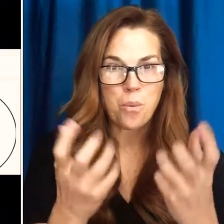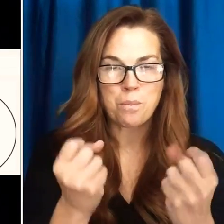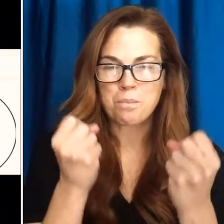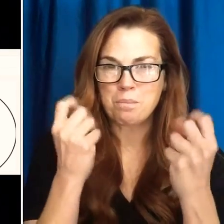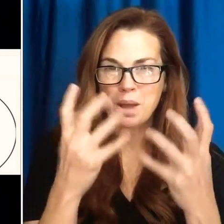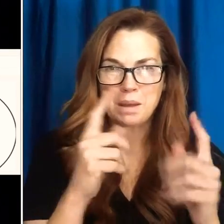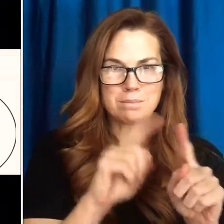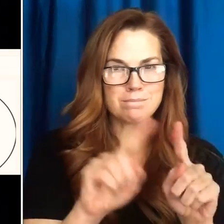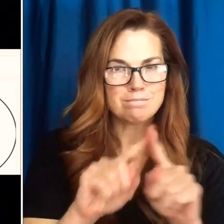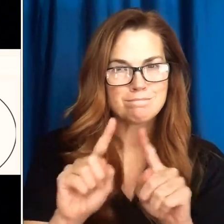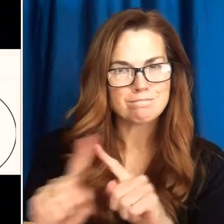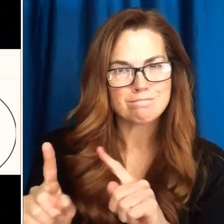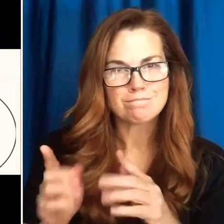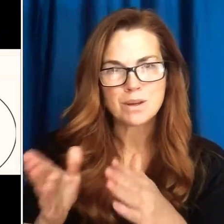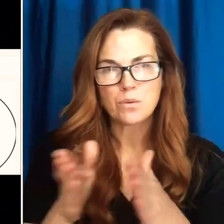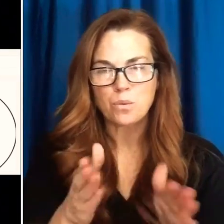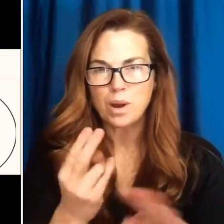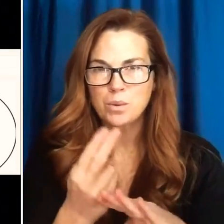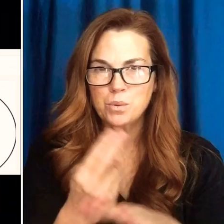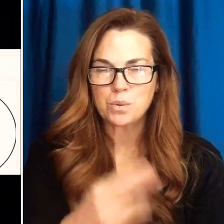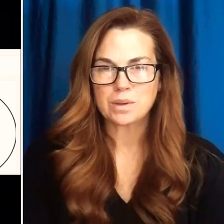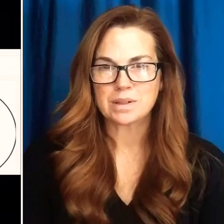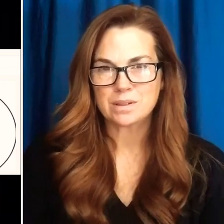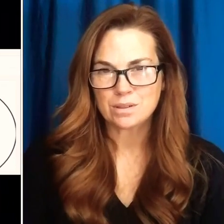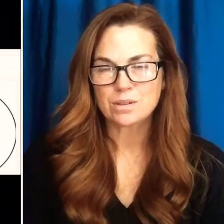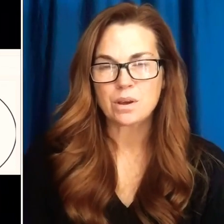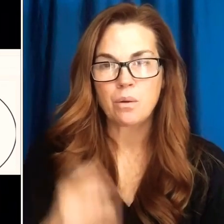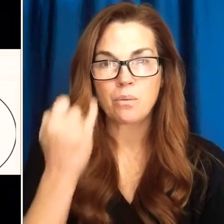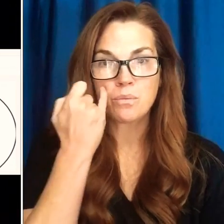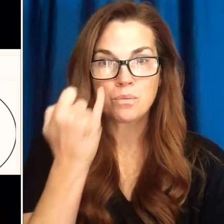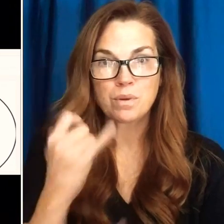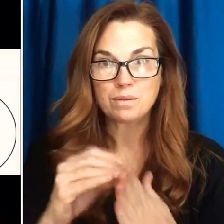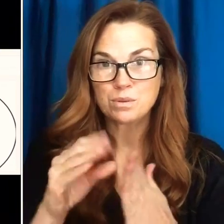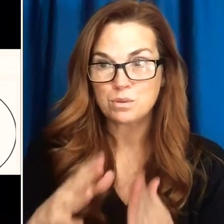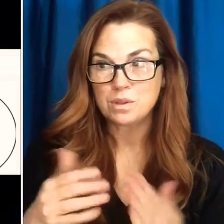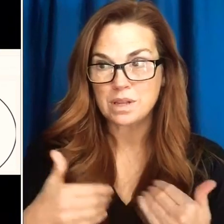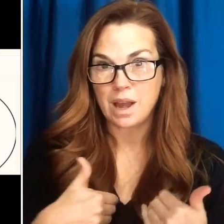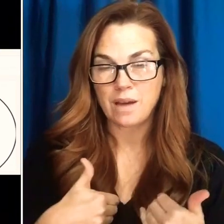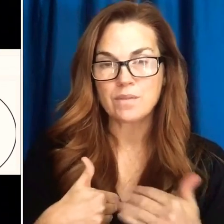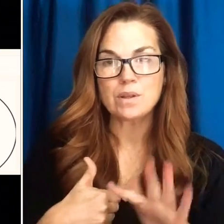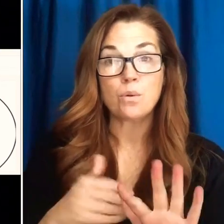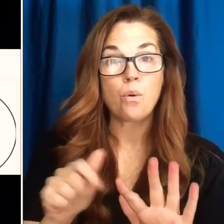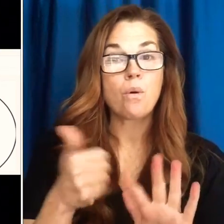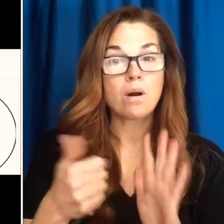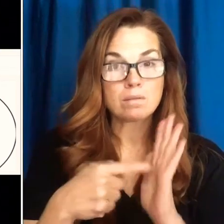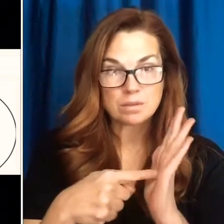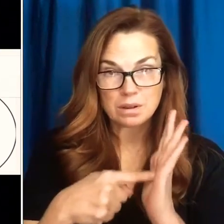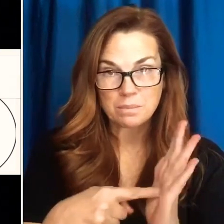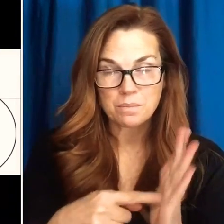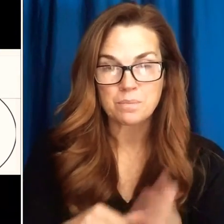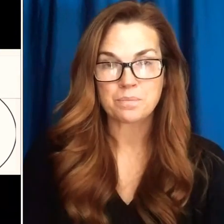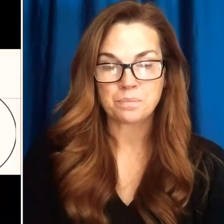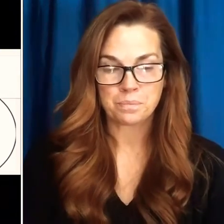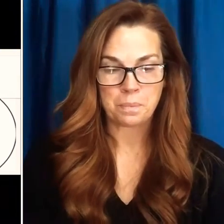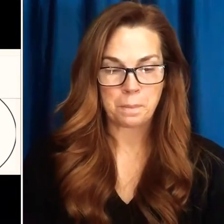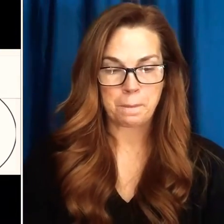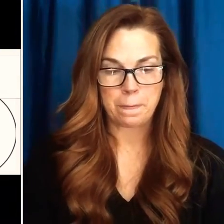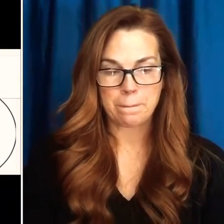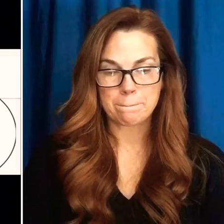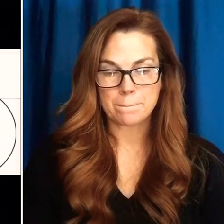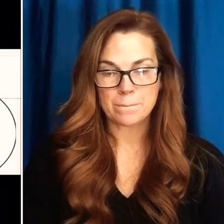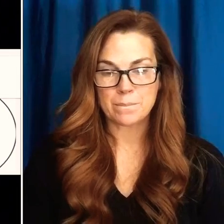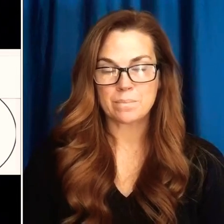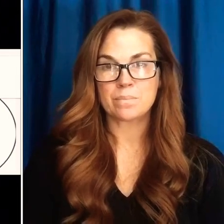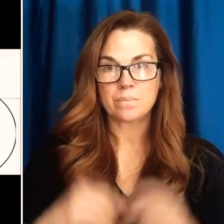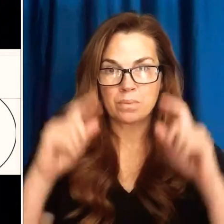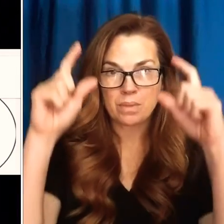this is if the students had this, like, all right, now we have to go on to the next thing. You can click up top here and create a new